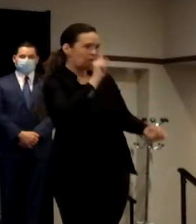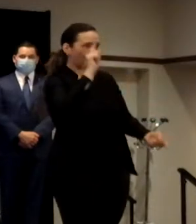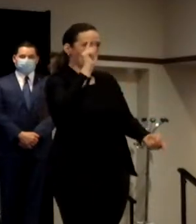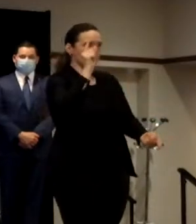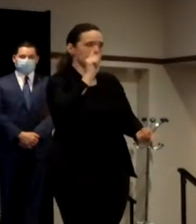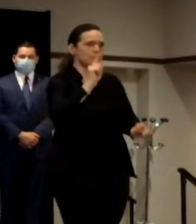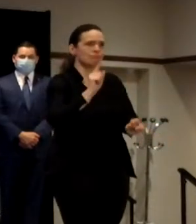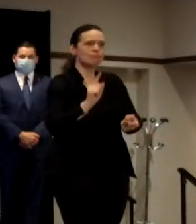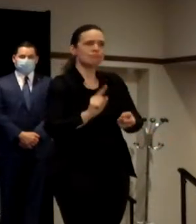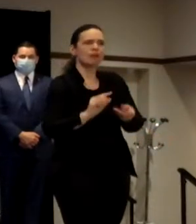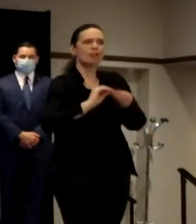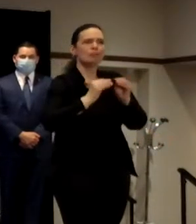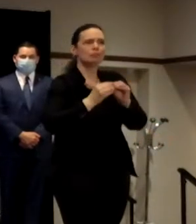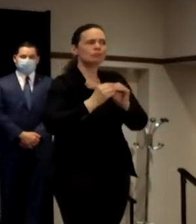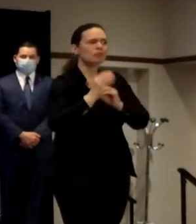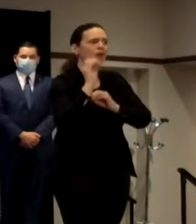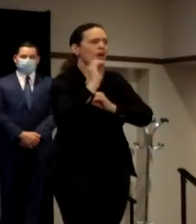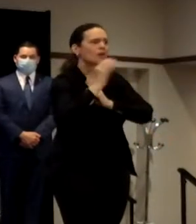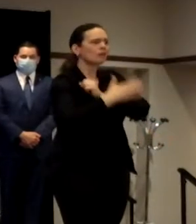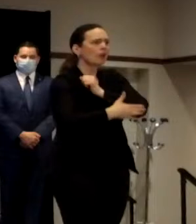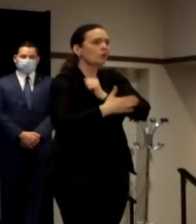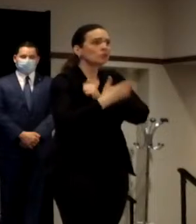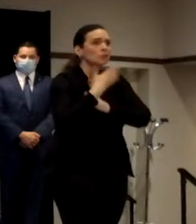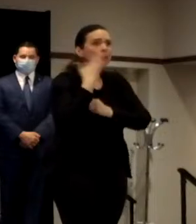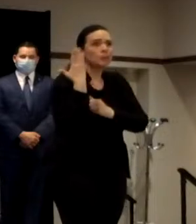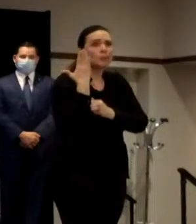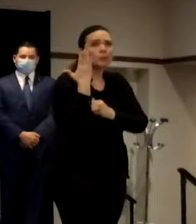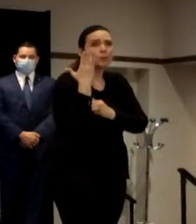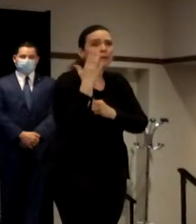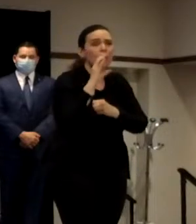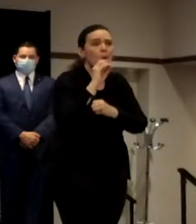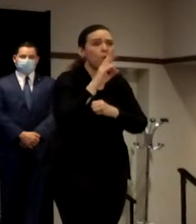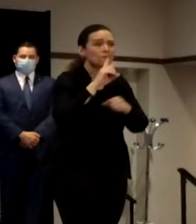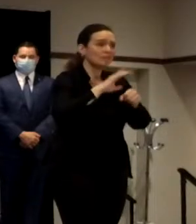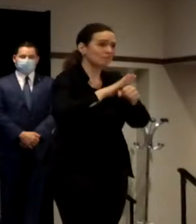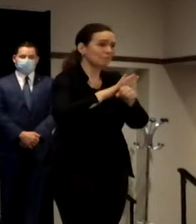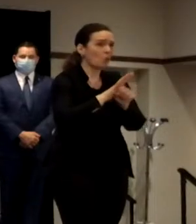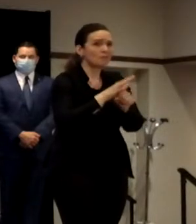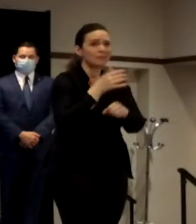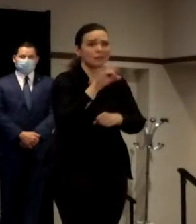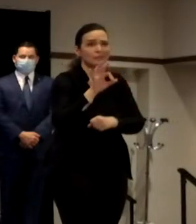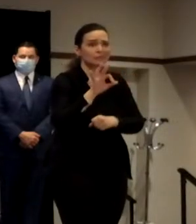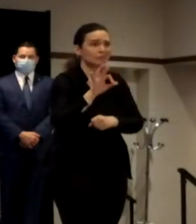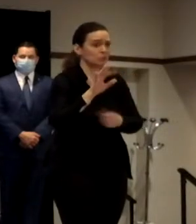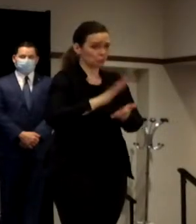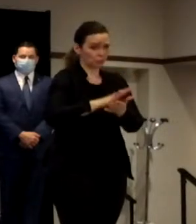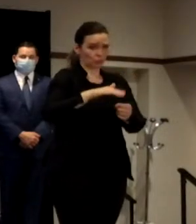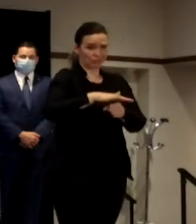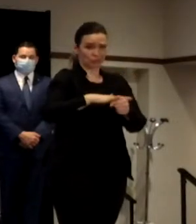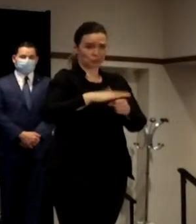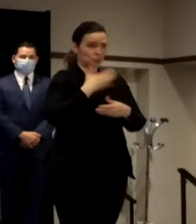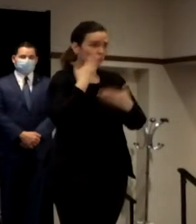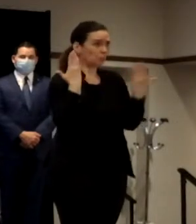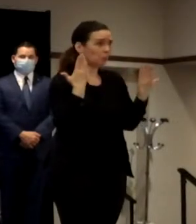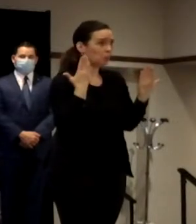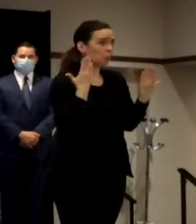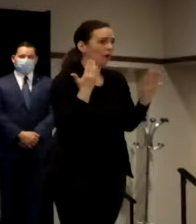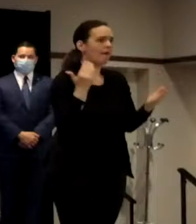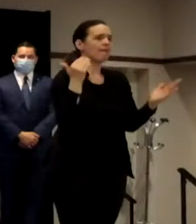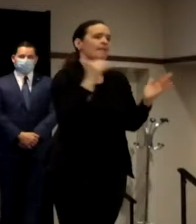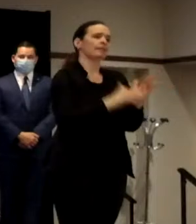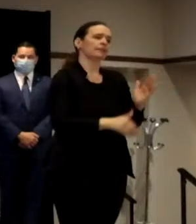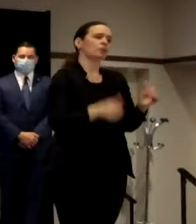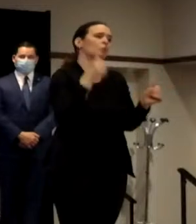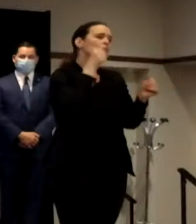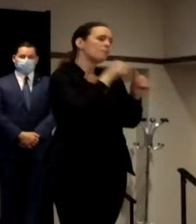any evidence of COVID-19 transmission within the school. I'm sort of repeating it just to remind that. And also,